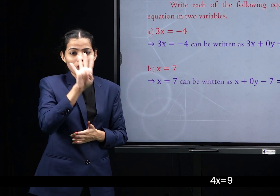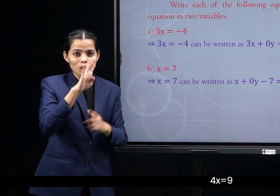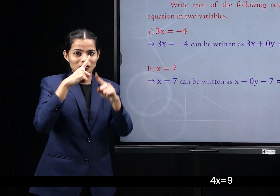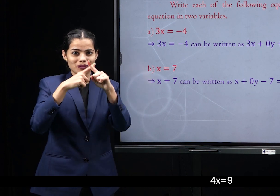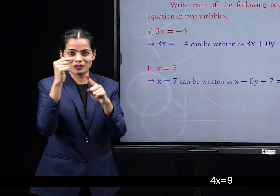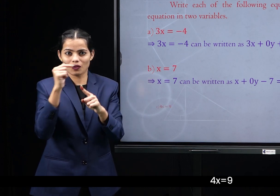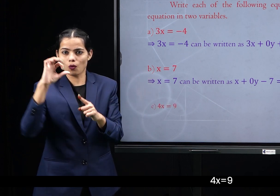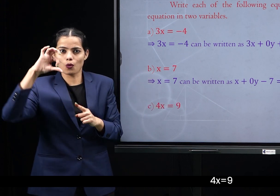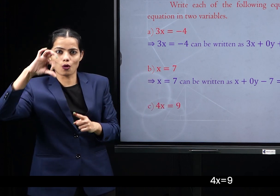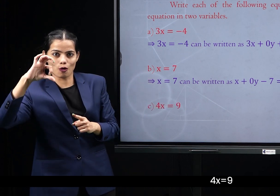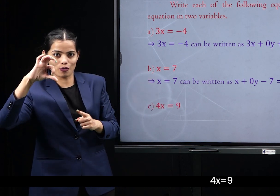4x is equal to 9.